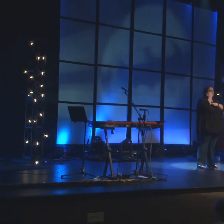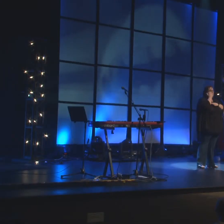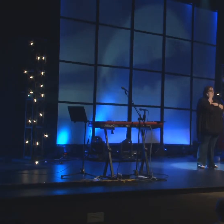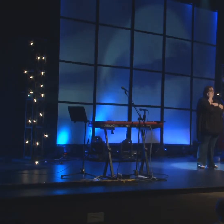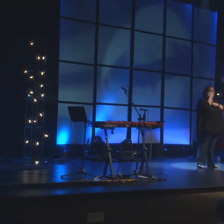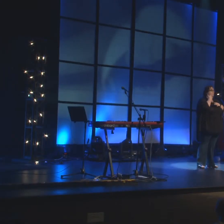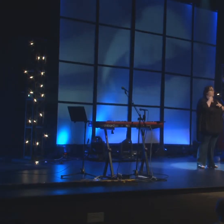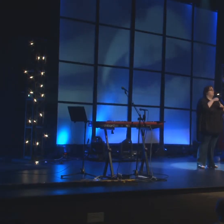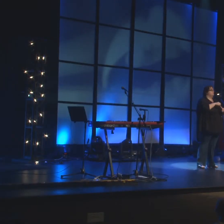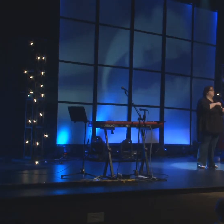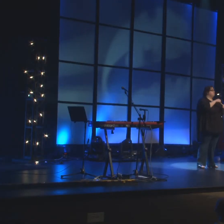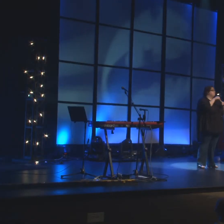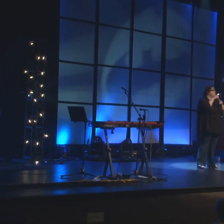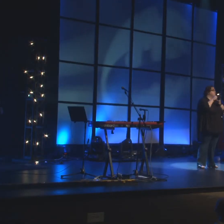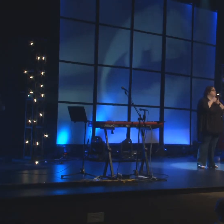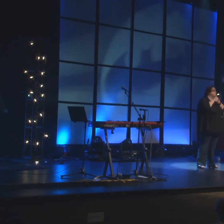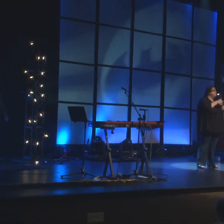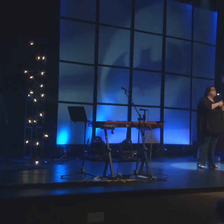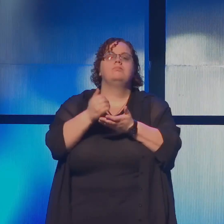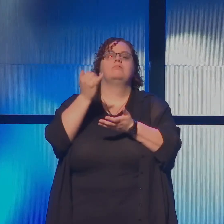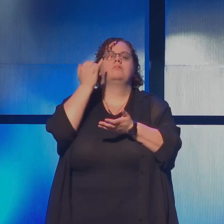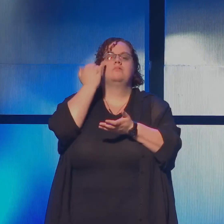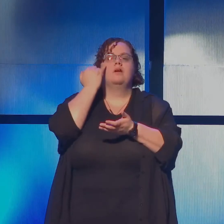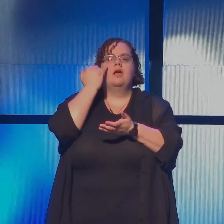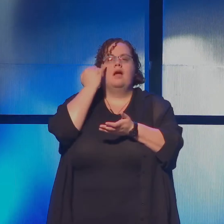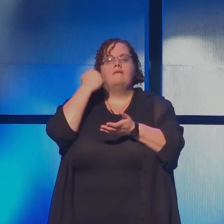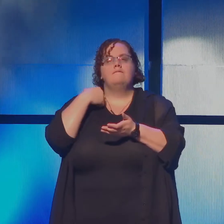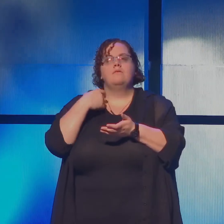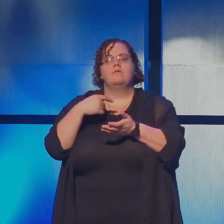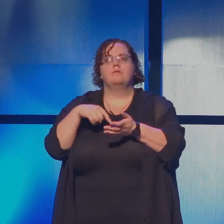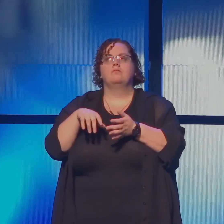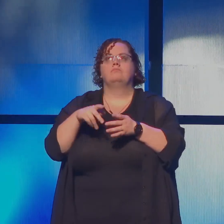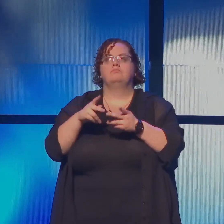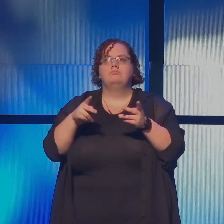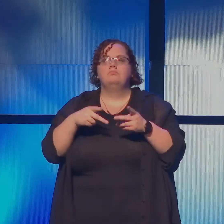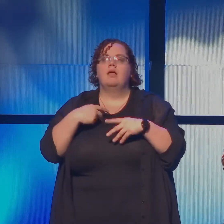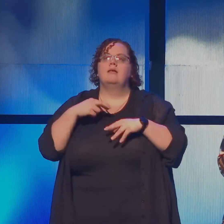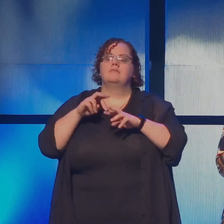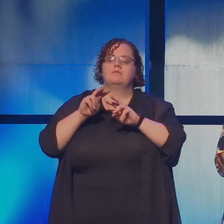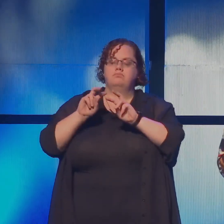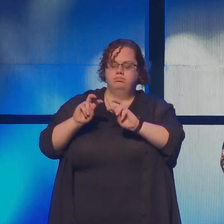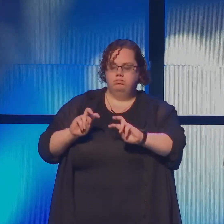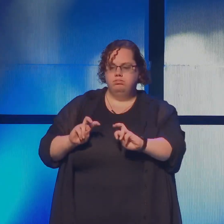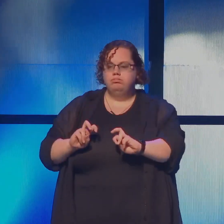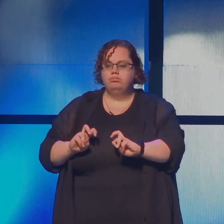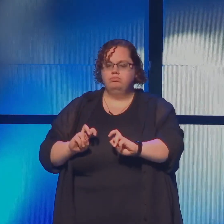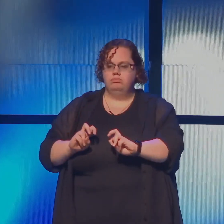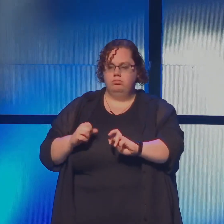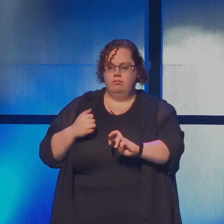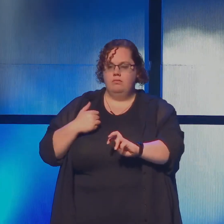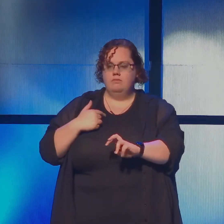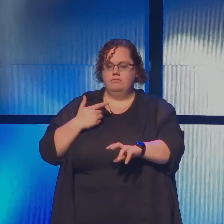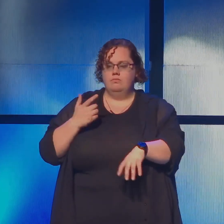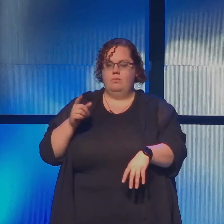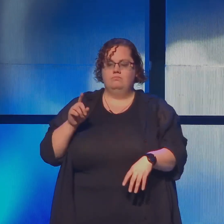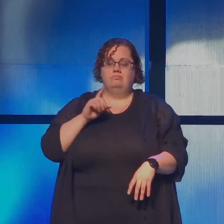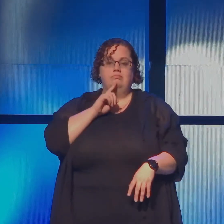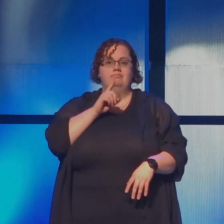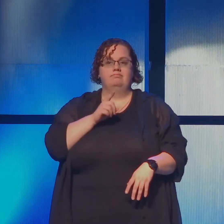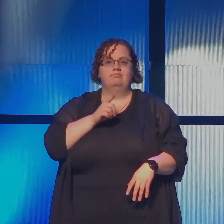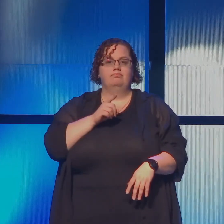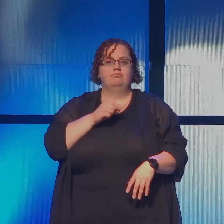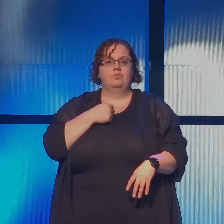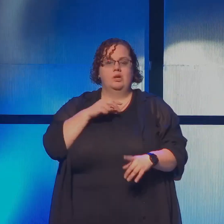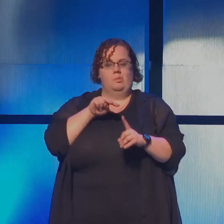it's especially helpful if you find yourself in a place of deconstruction, or really just looking at